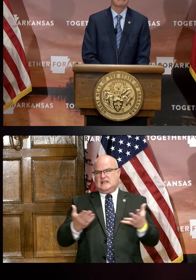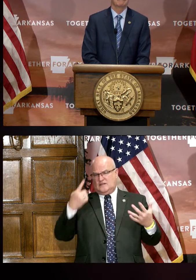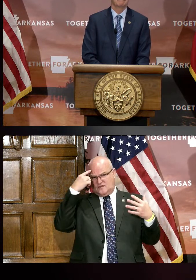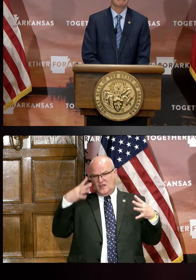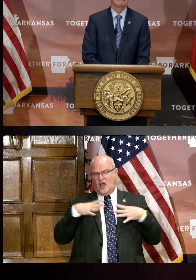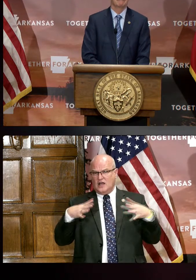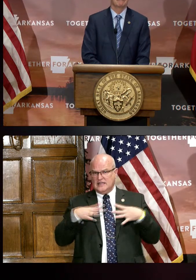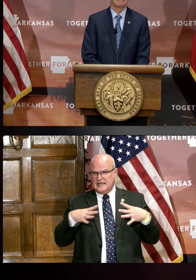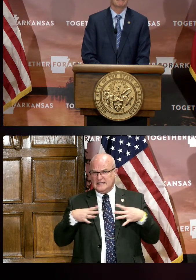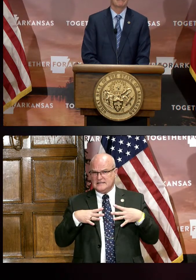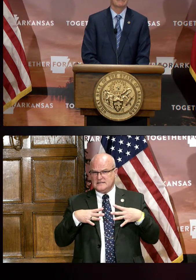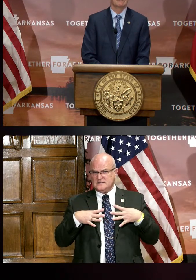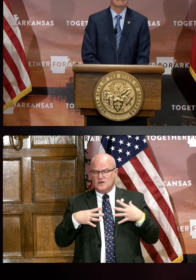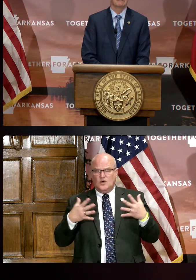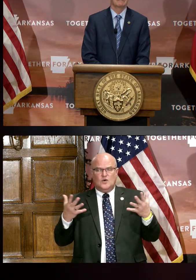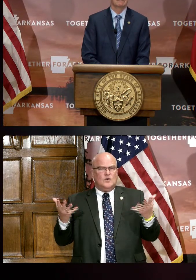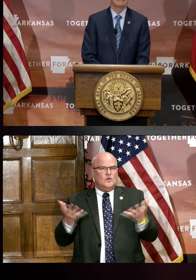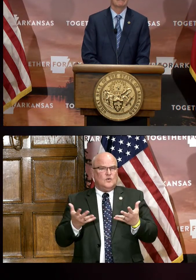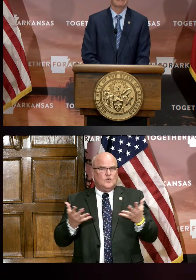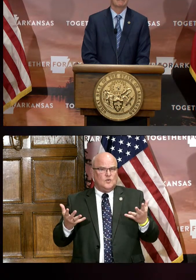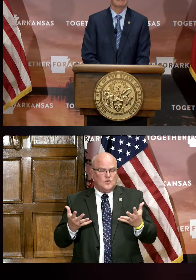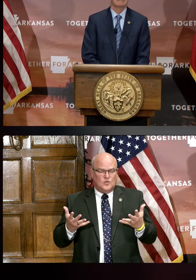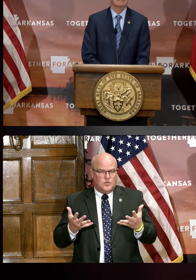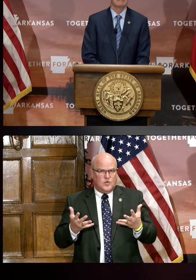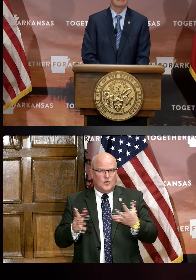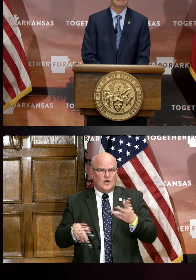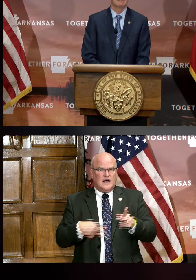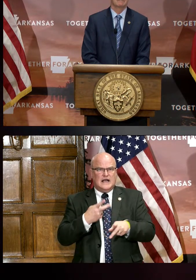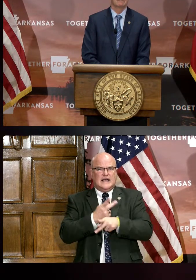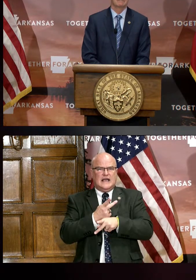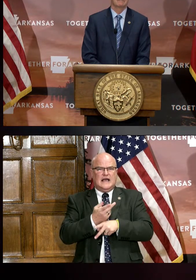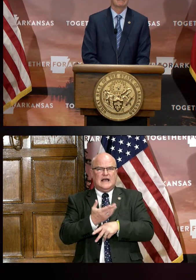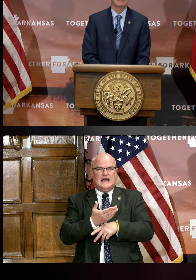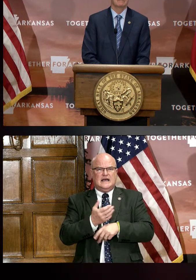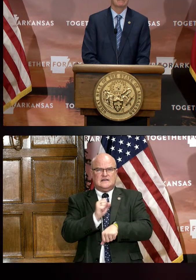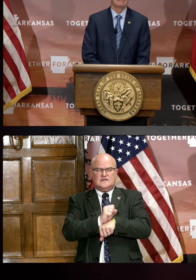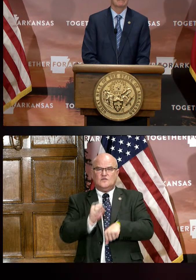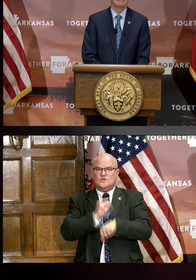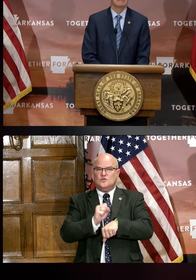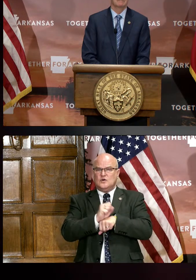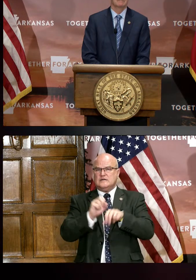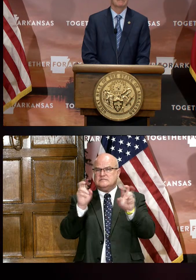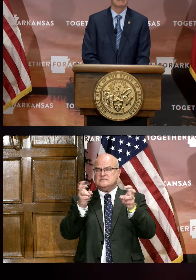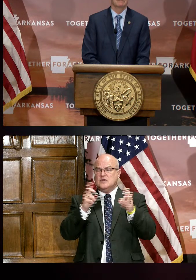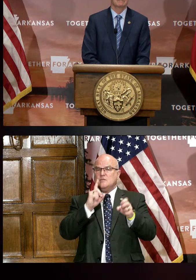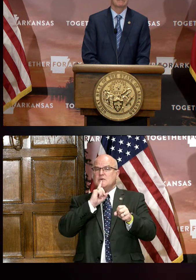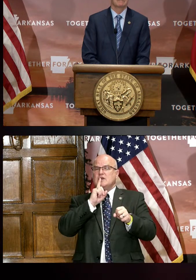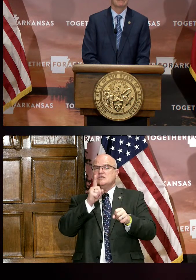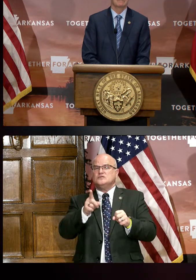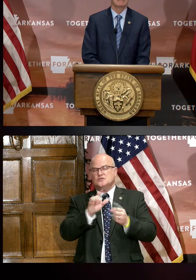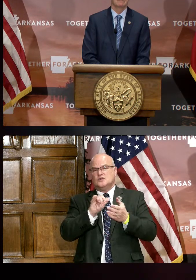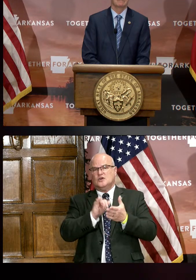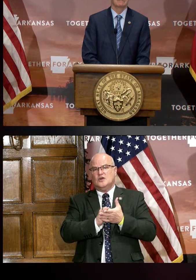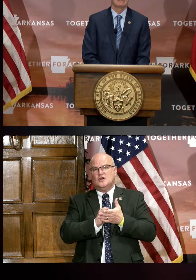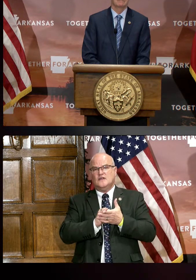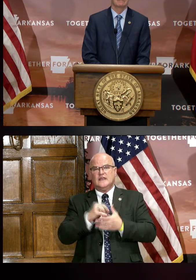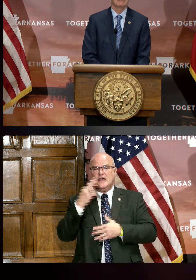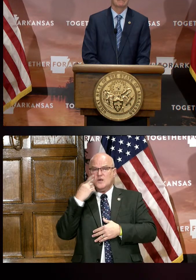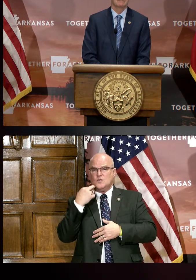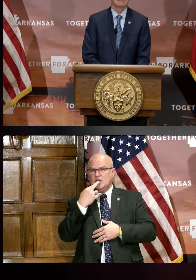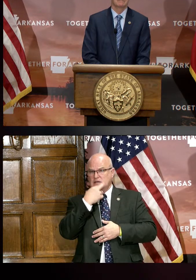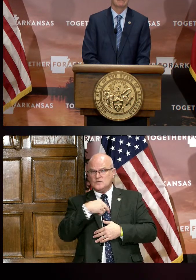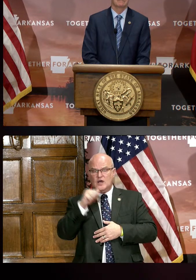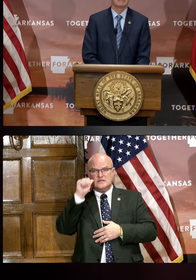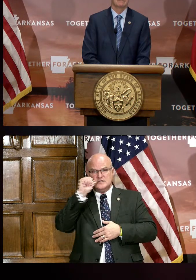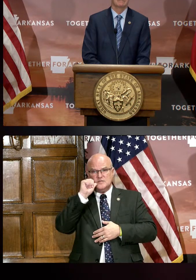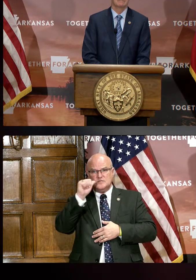holiday. What kind of efforts, if any, are there going to be in terms of making sure that restaurants and